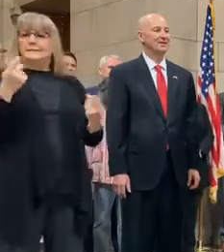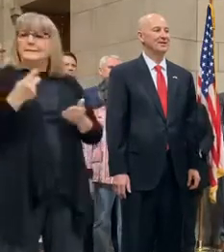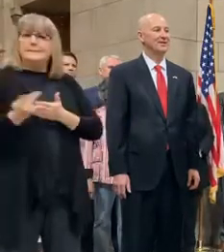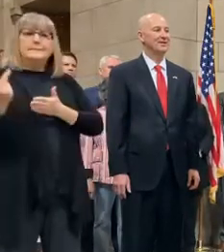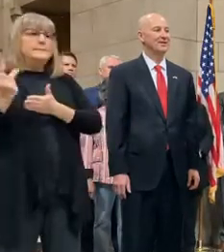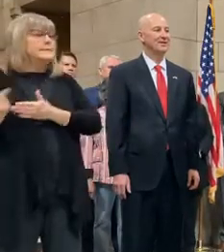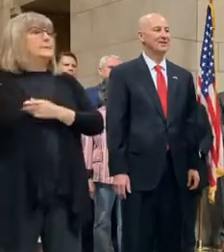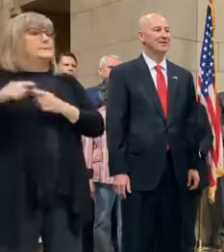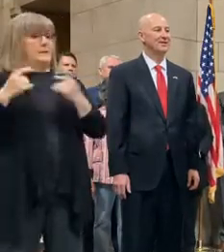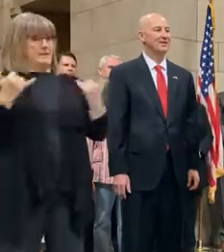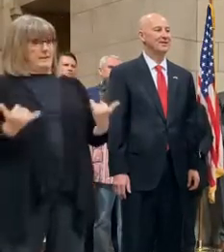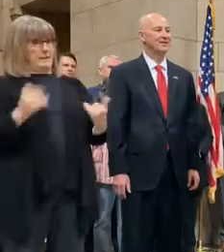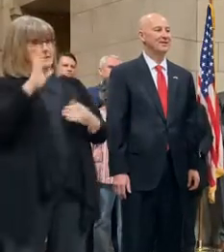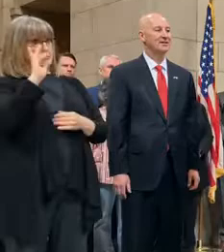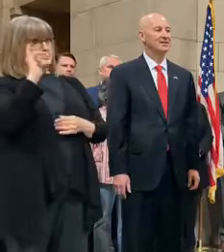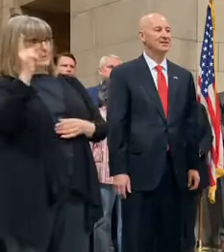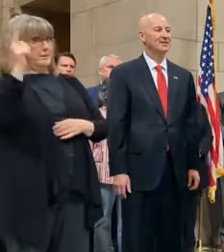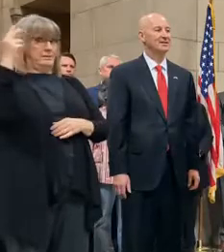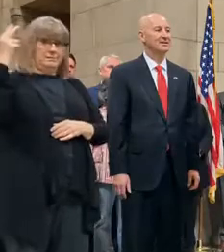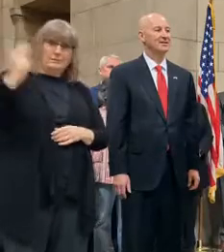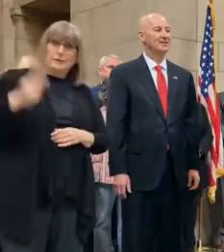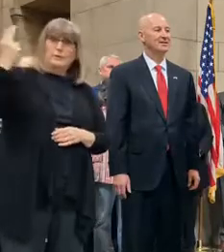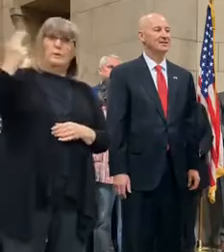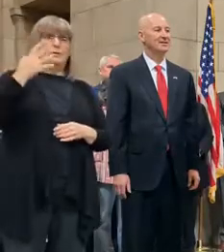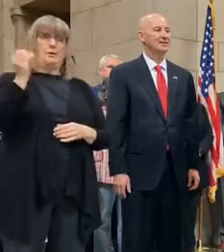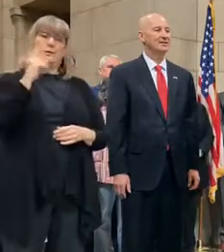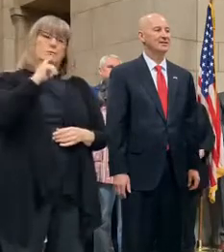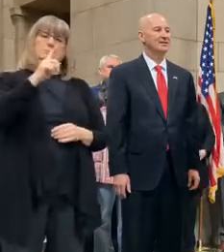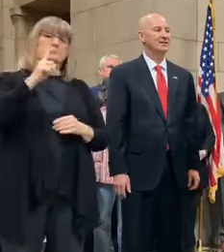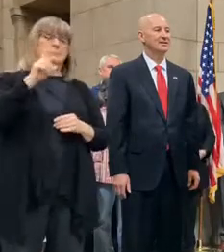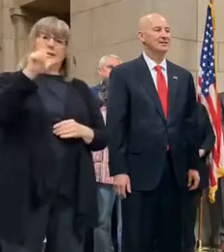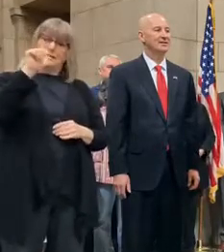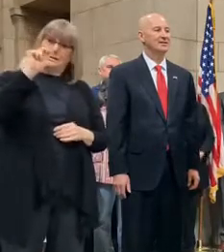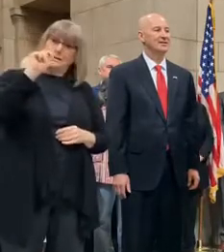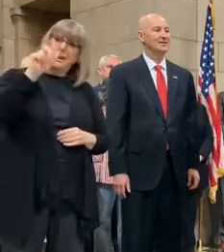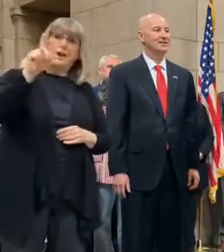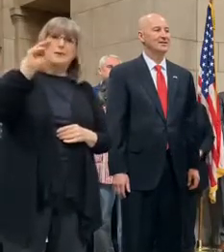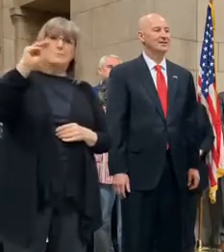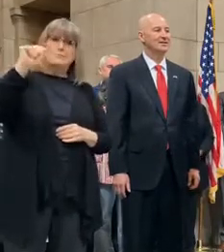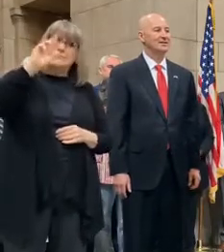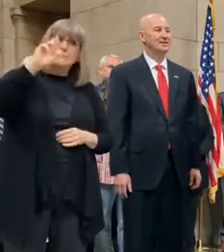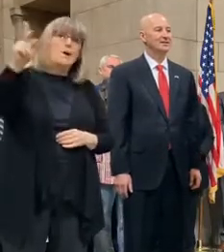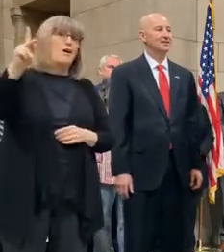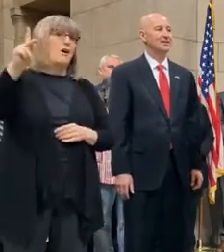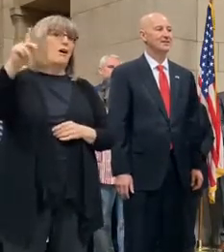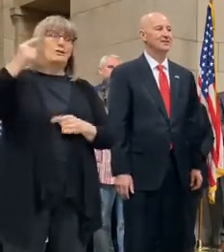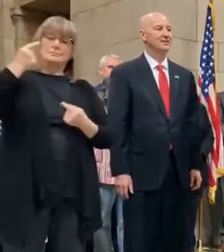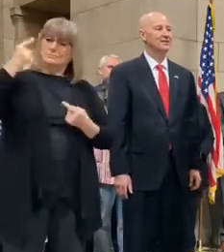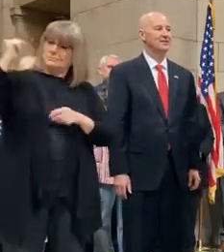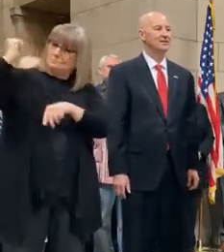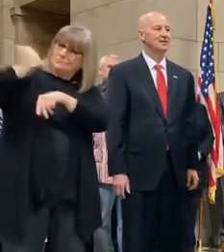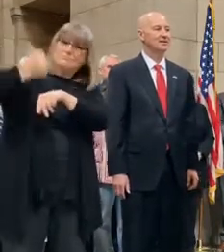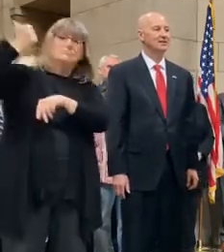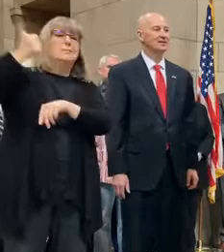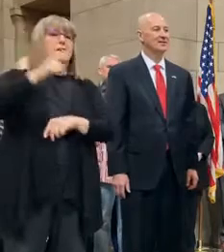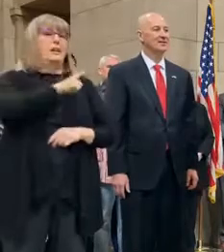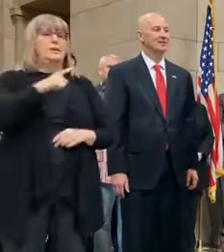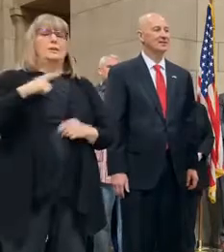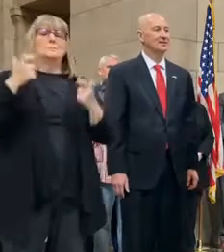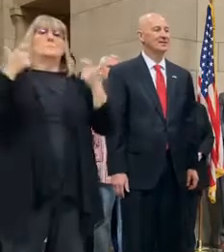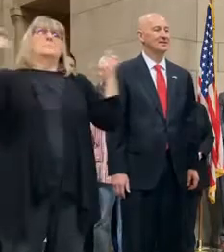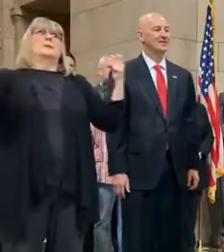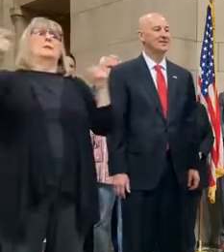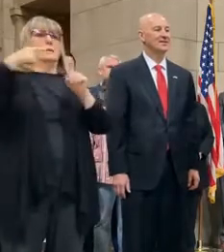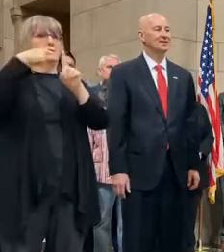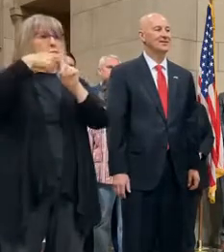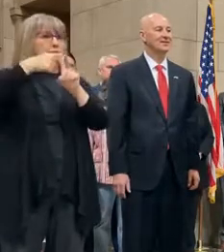bill, historic, and might I even say landmark legislation, that is going to be a huge bonus